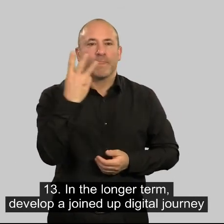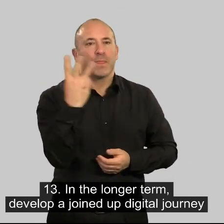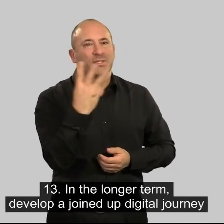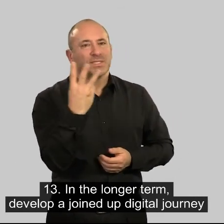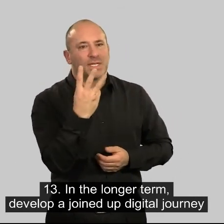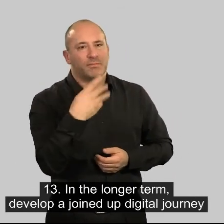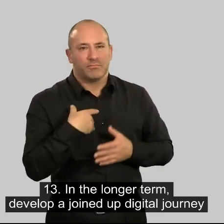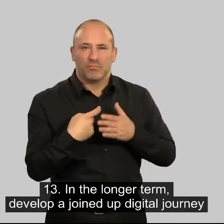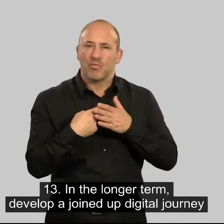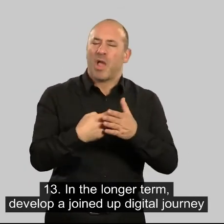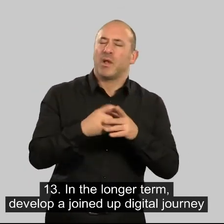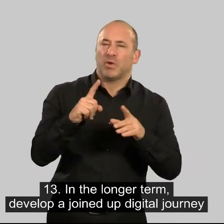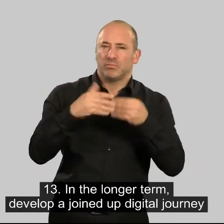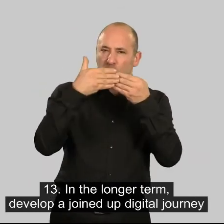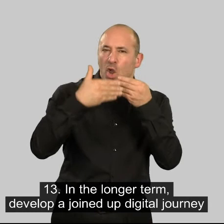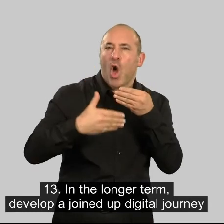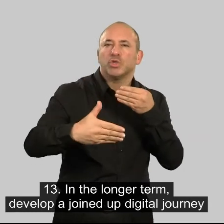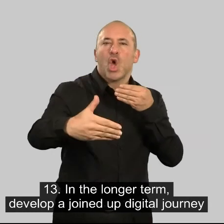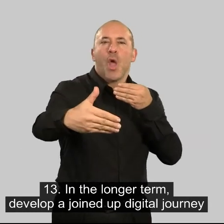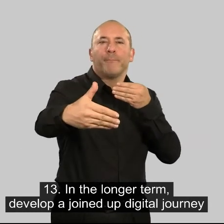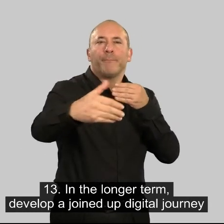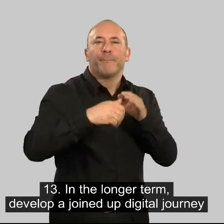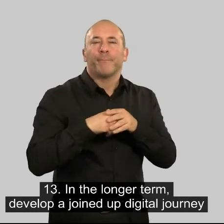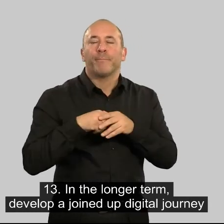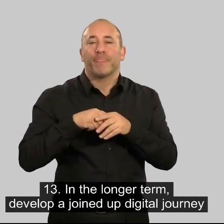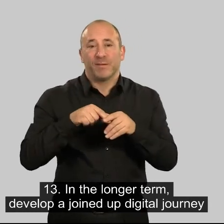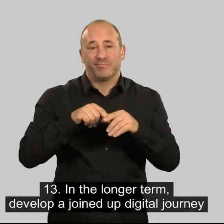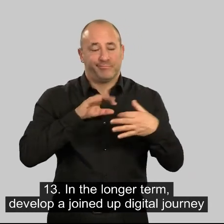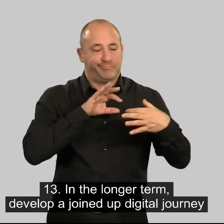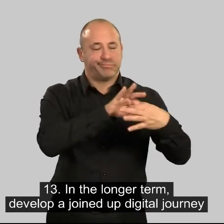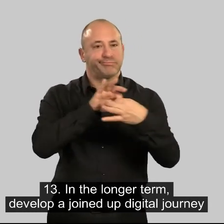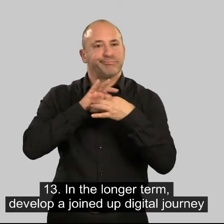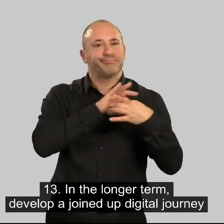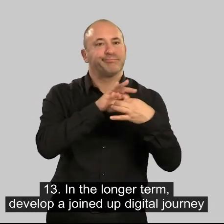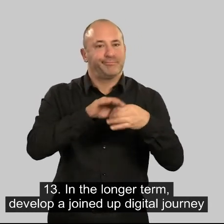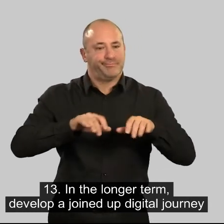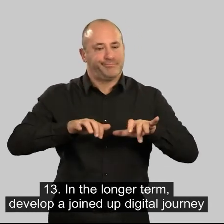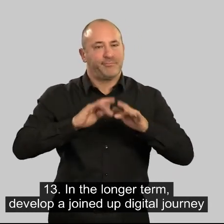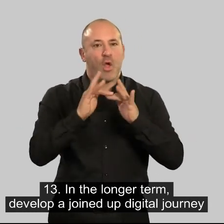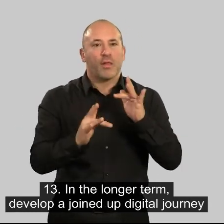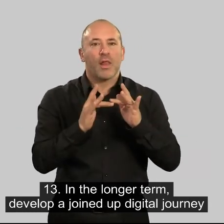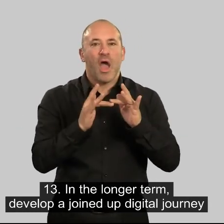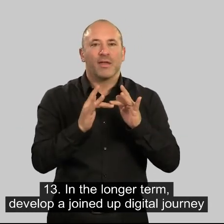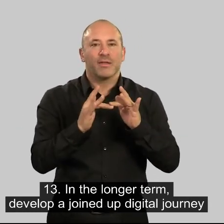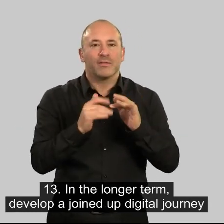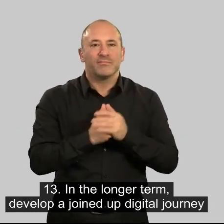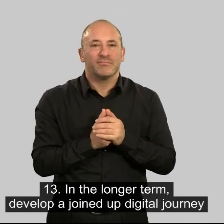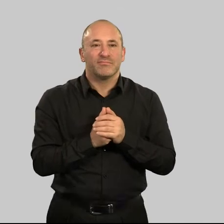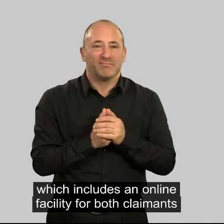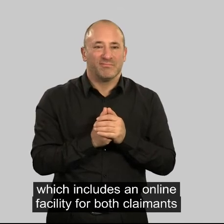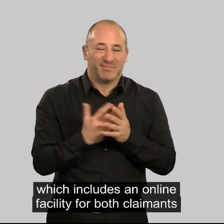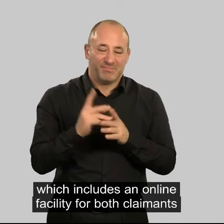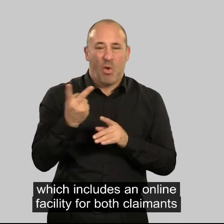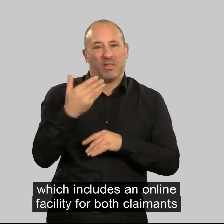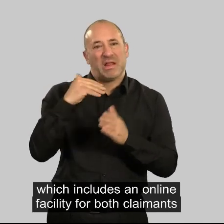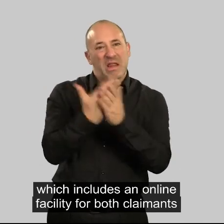13. In the longer term, develop a joined-up digital journey which includes an online